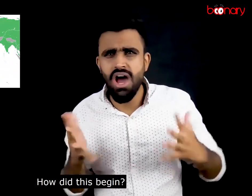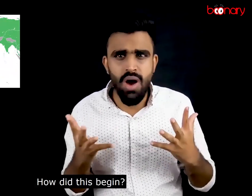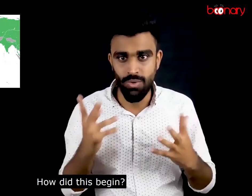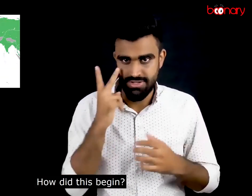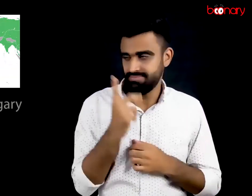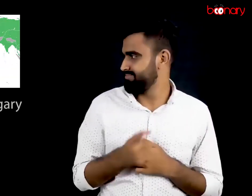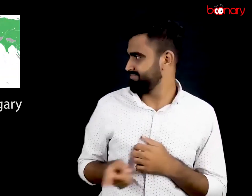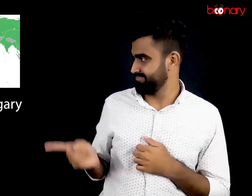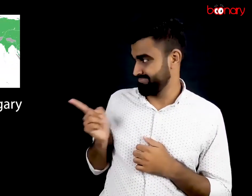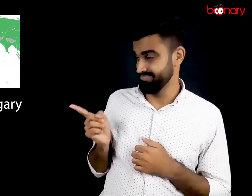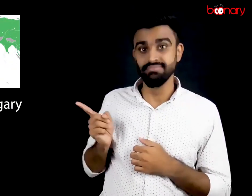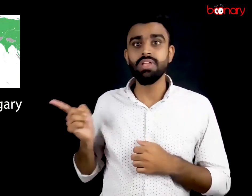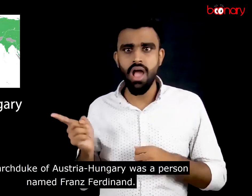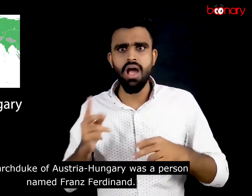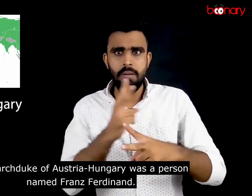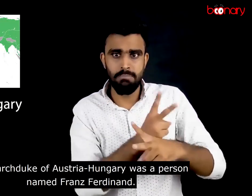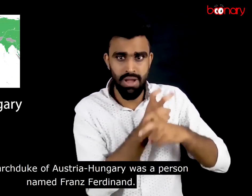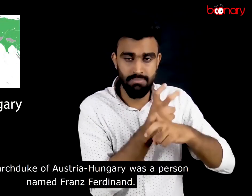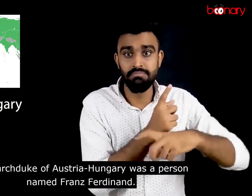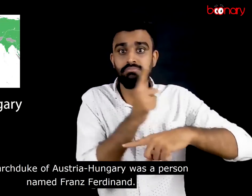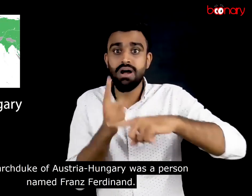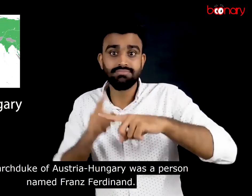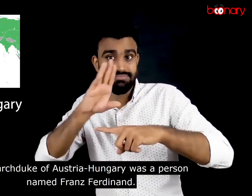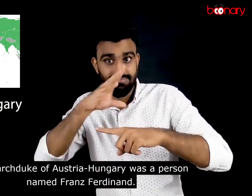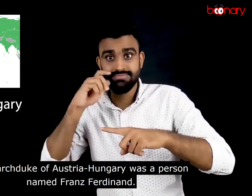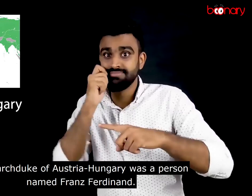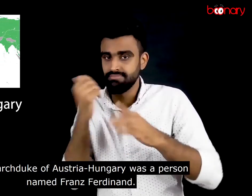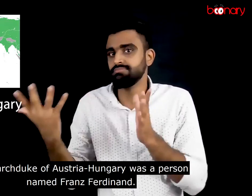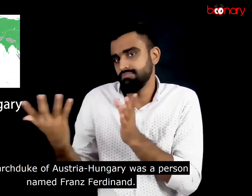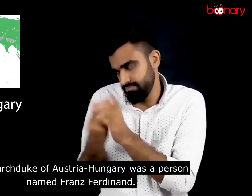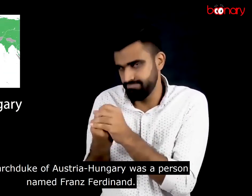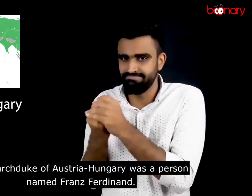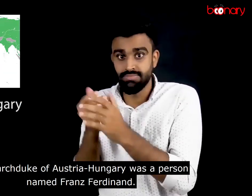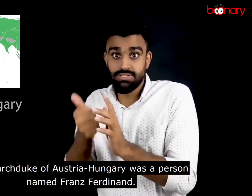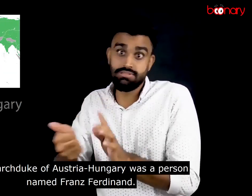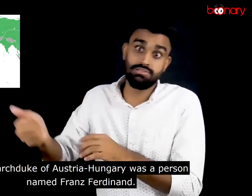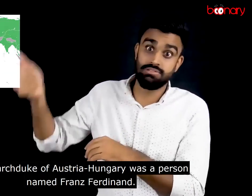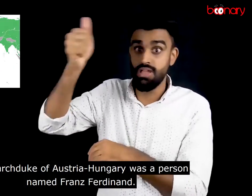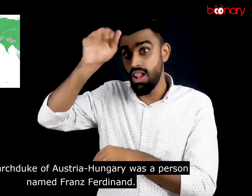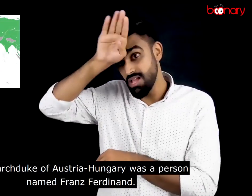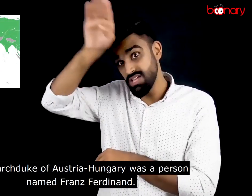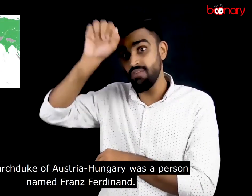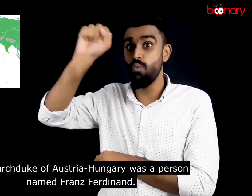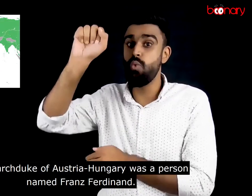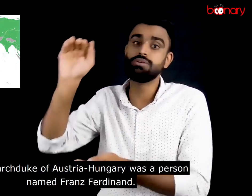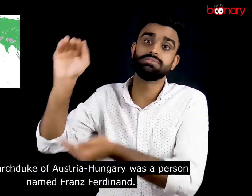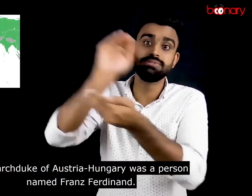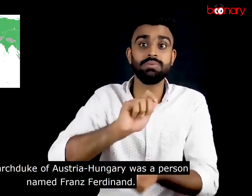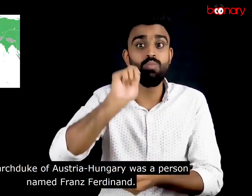begin? The Archduke of Austria-Hungary was a person